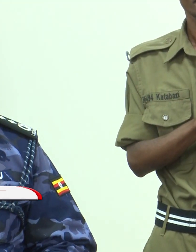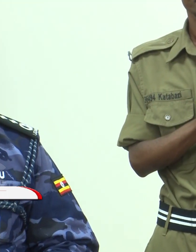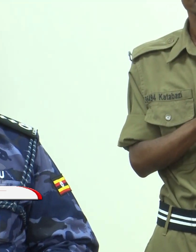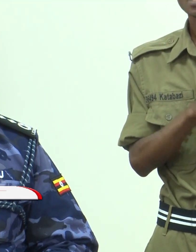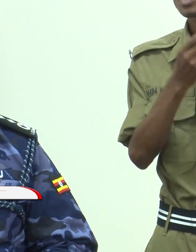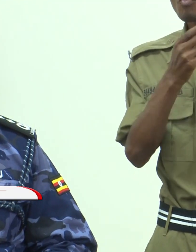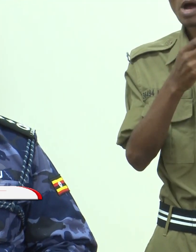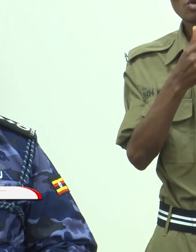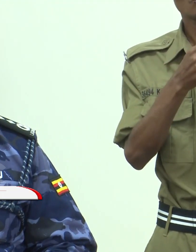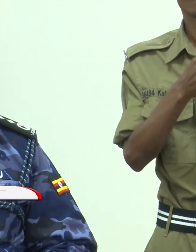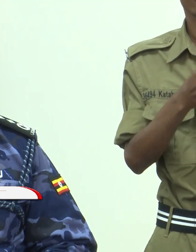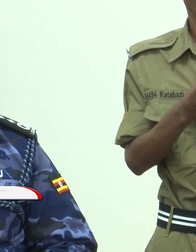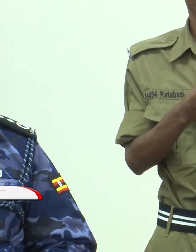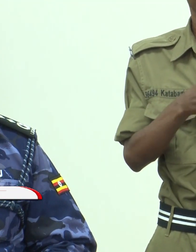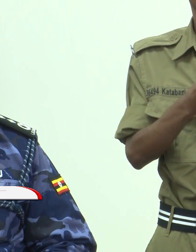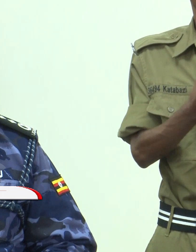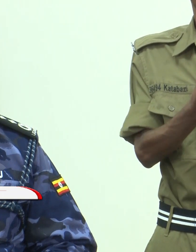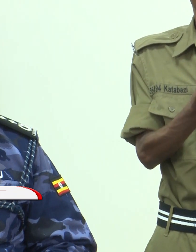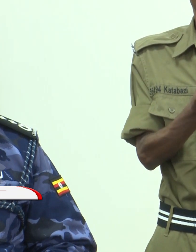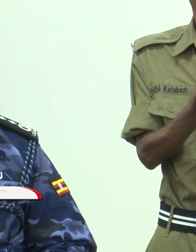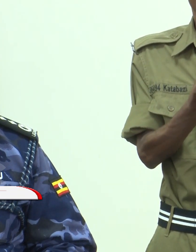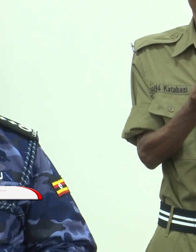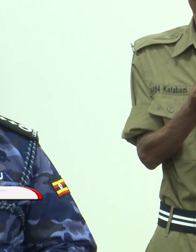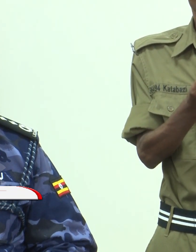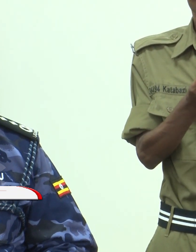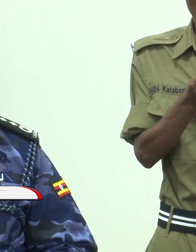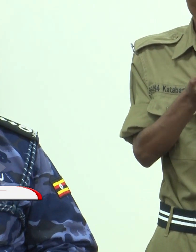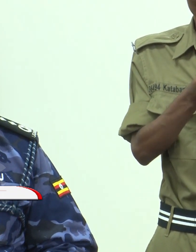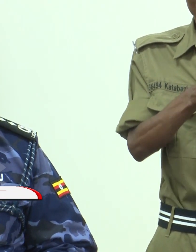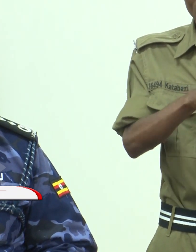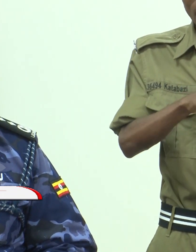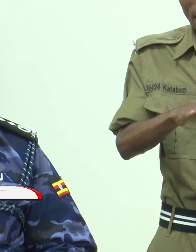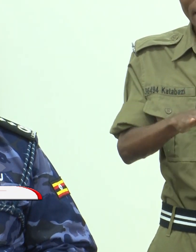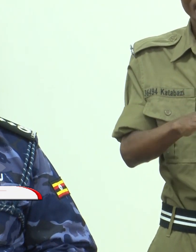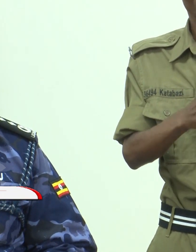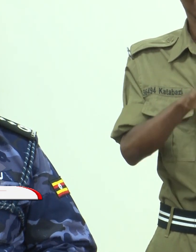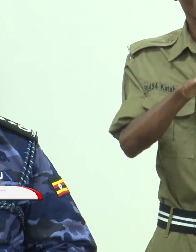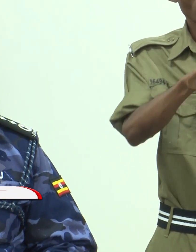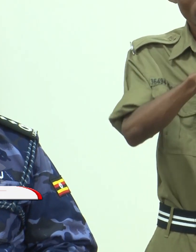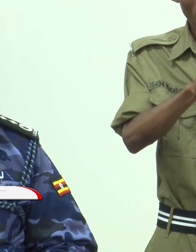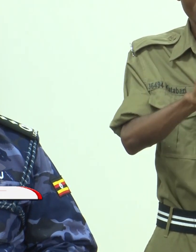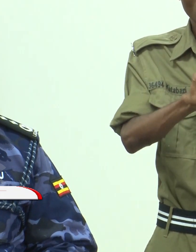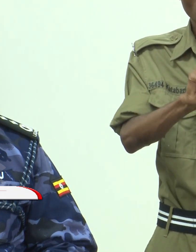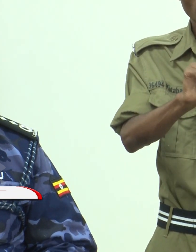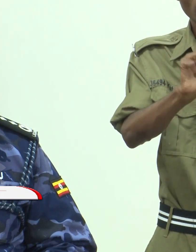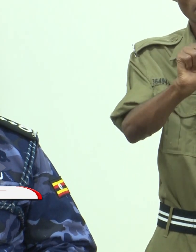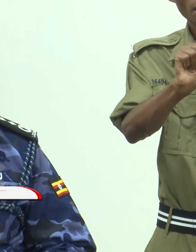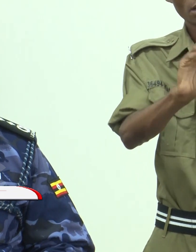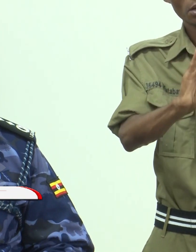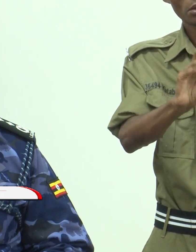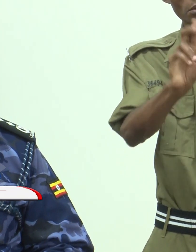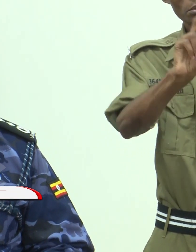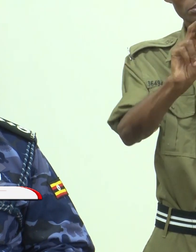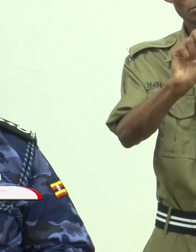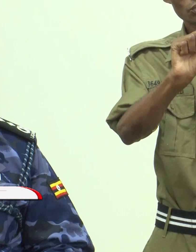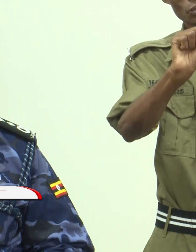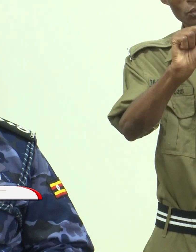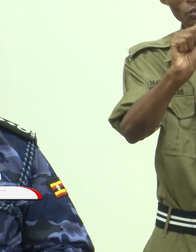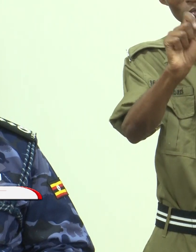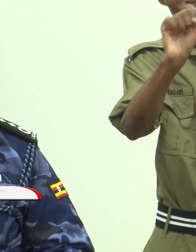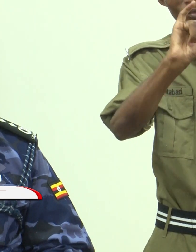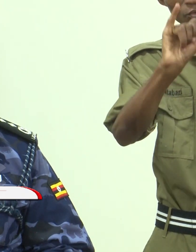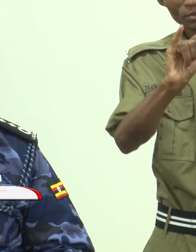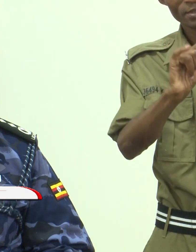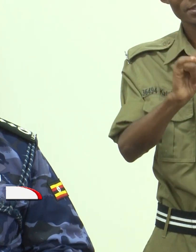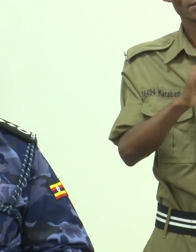In one of the wetlands found in Kabusi village, Kabusi Parish, Bukuya Town